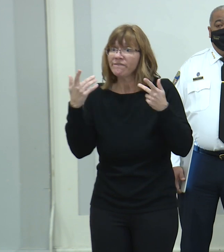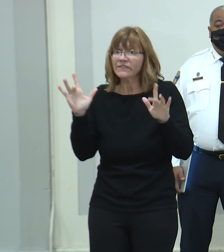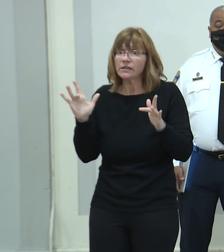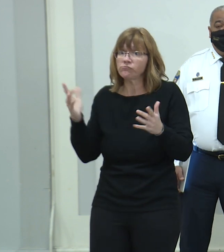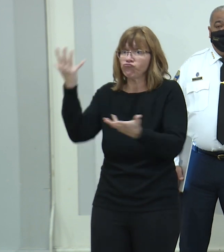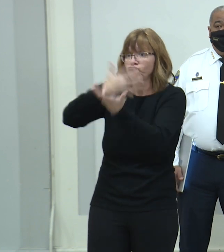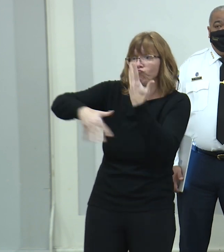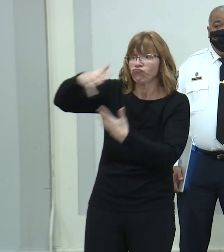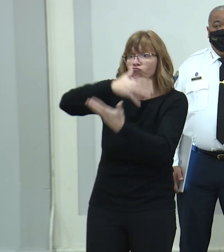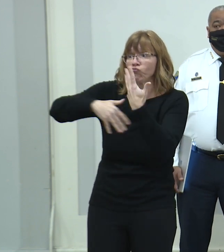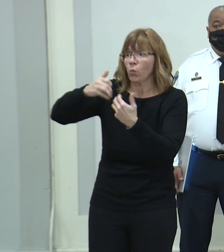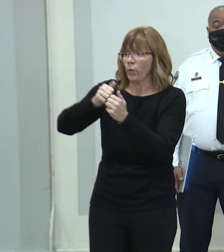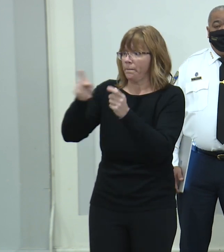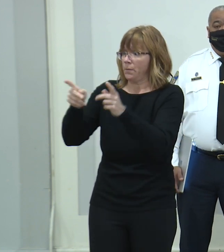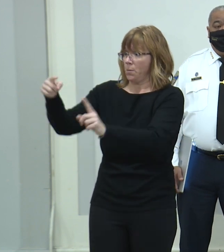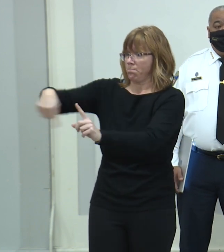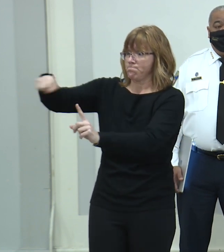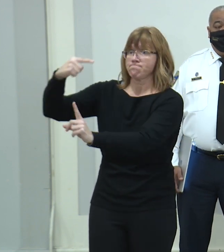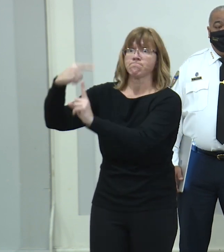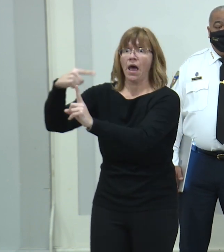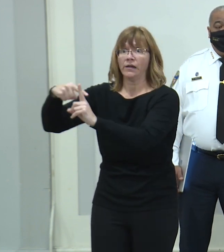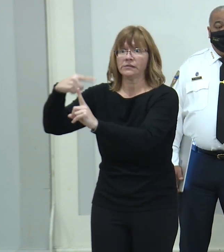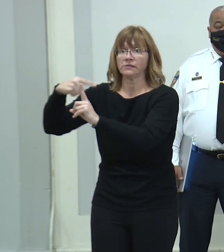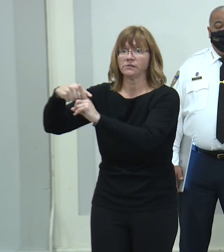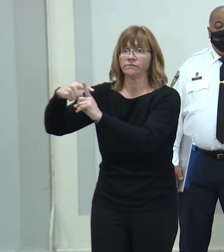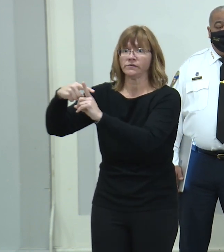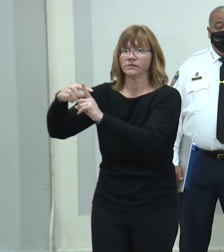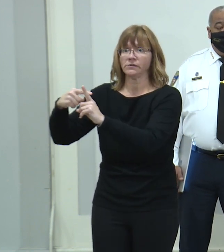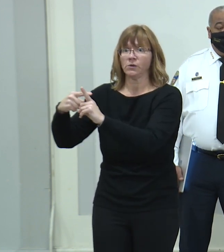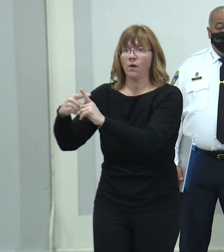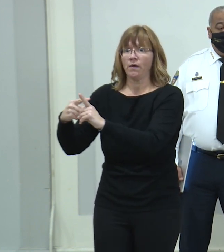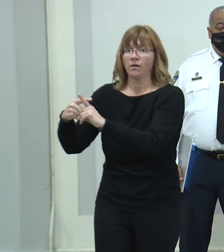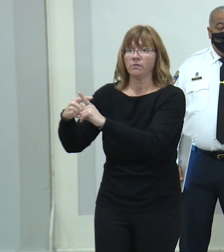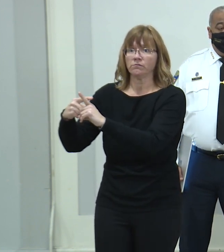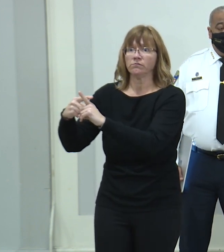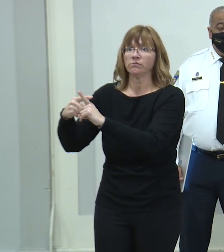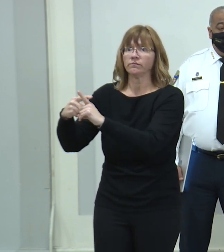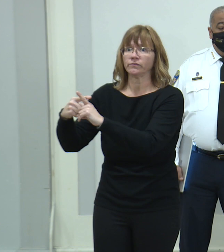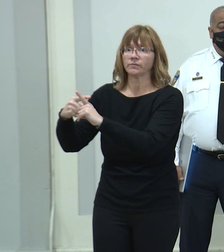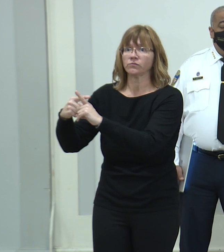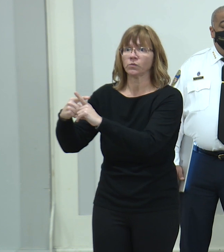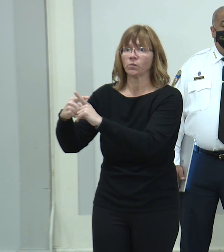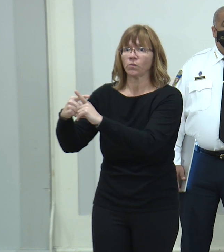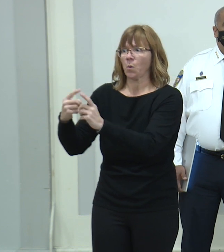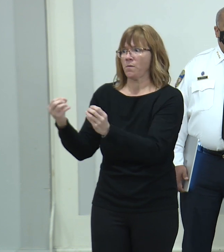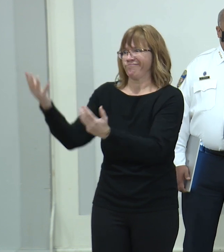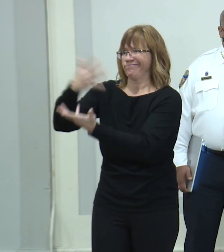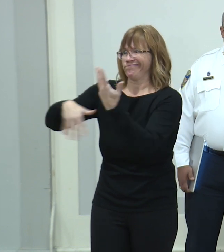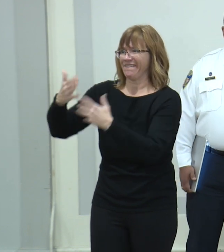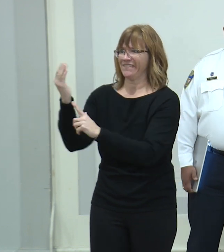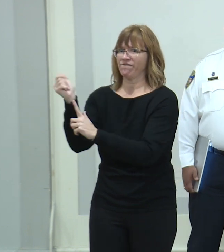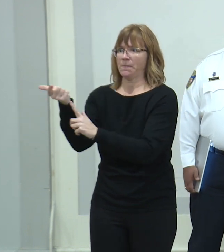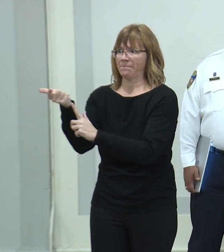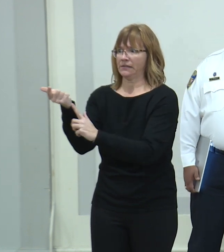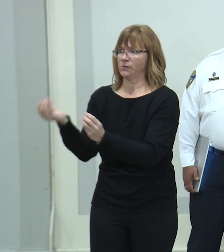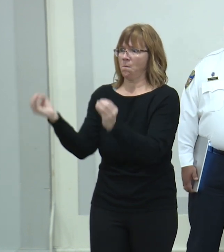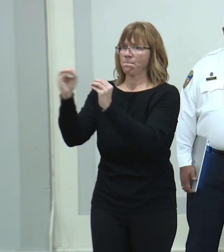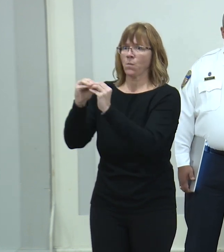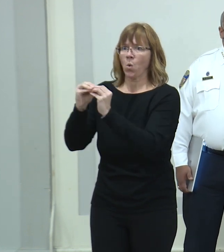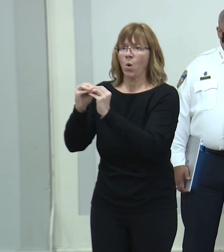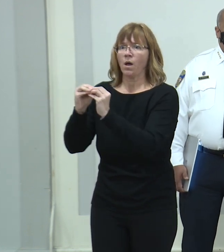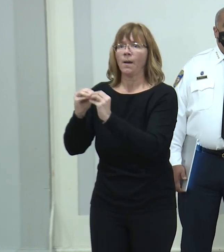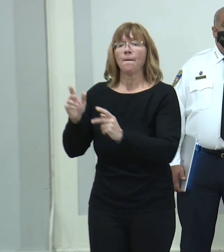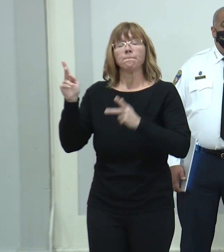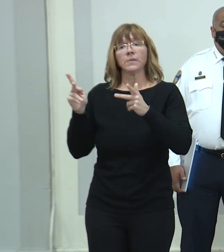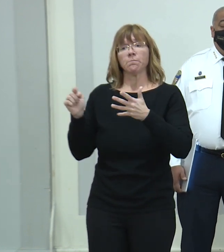or for a total of 15 minutes or more with someone positive for COVID-19, people who take part in activities that put them at